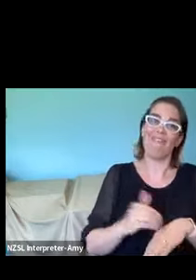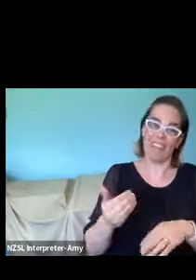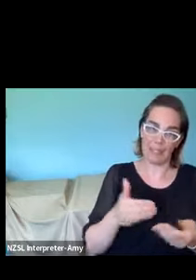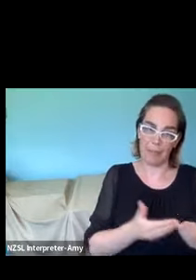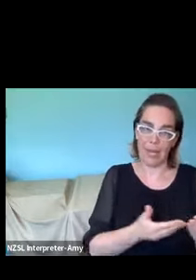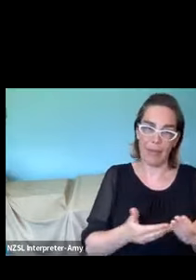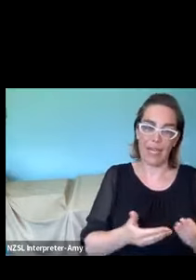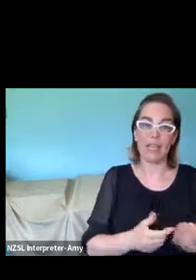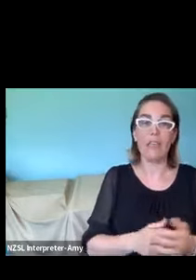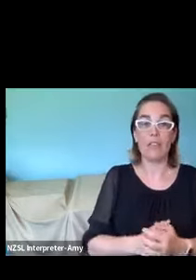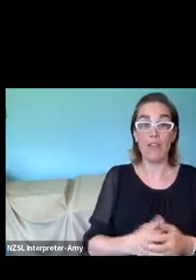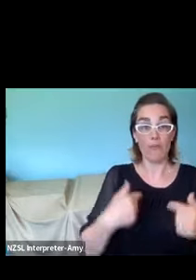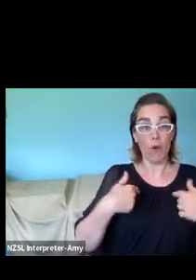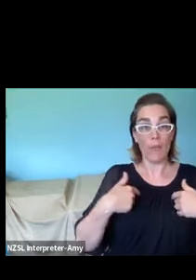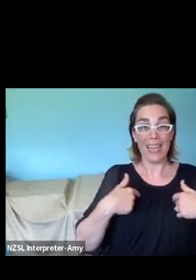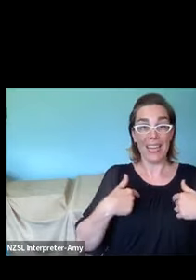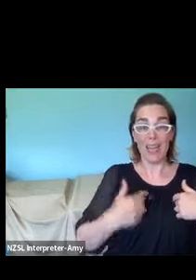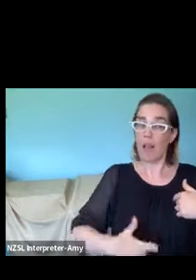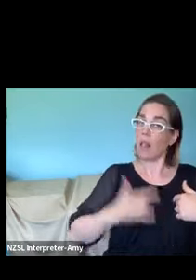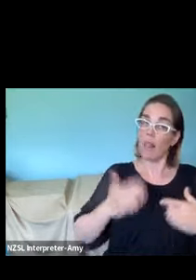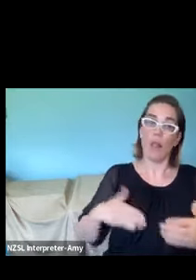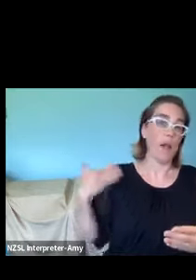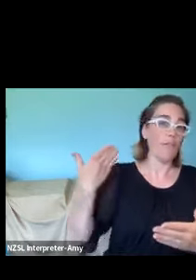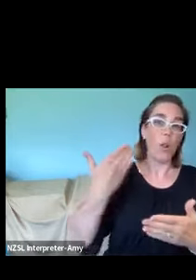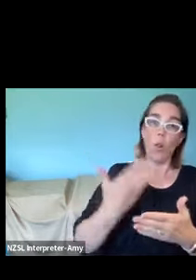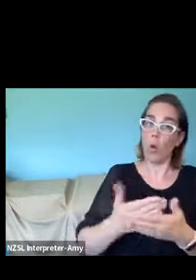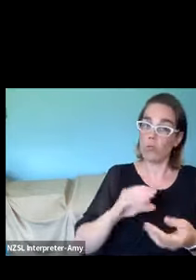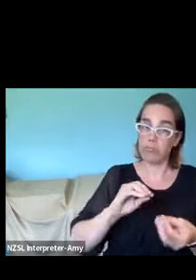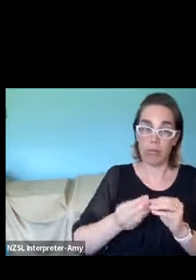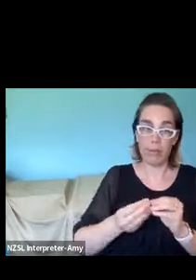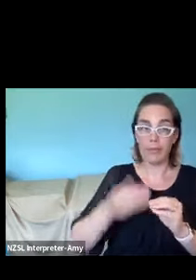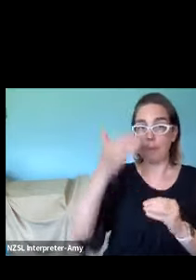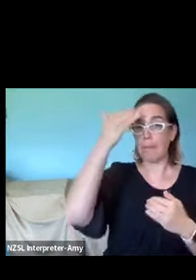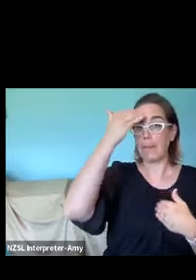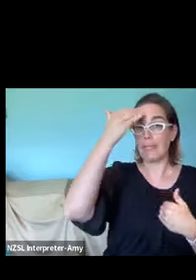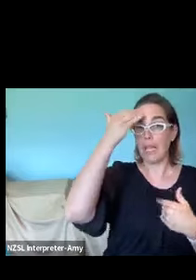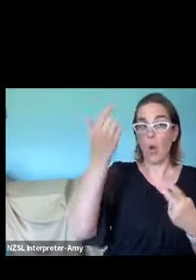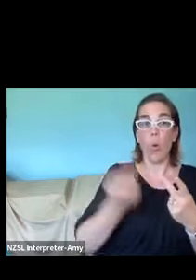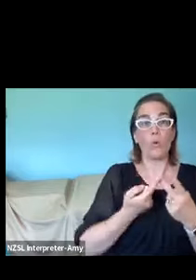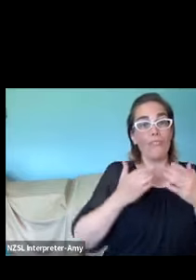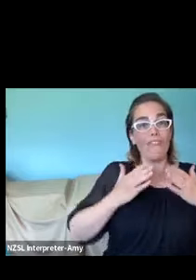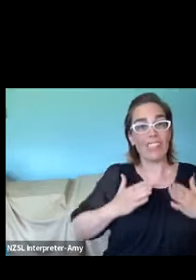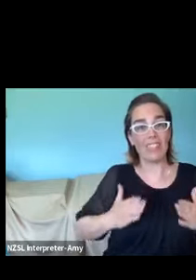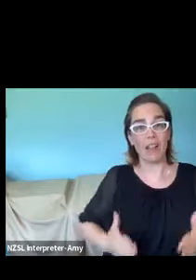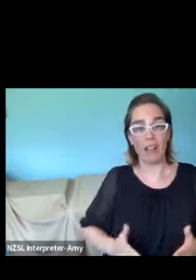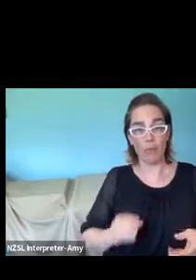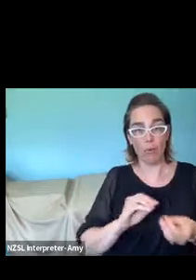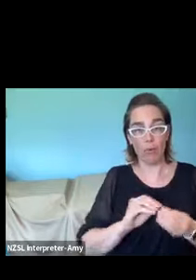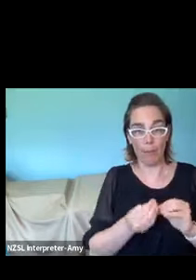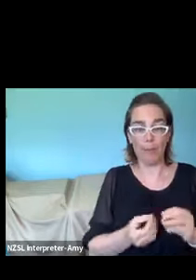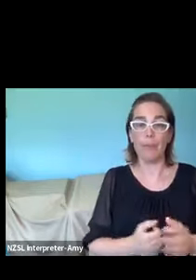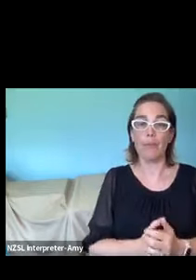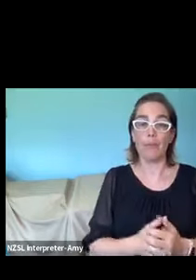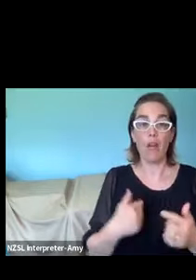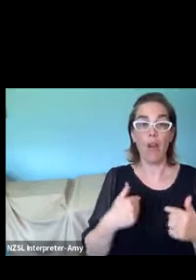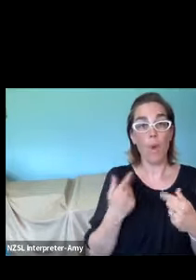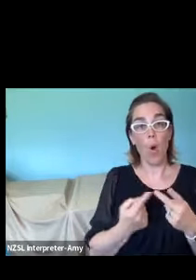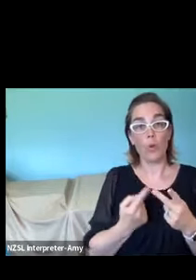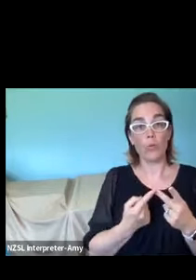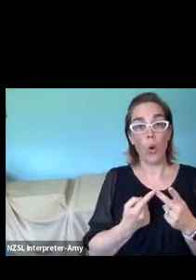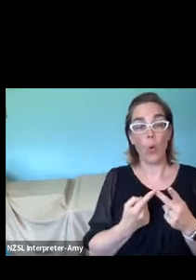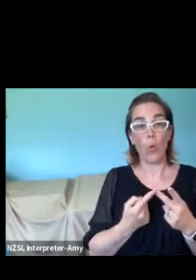has caused lifelong issues, both mentally and physically. I am also a mobility